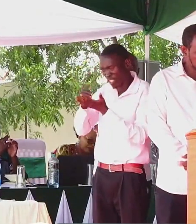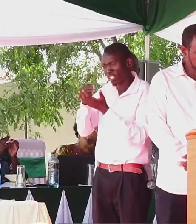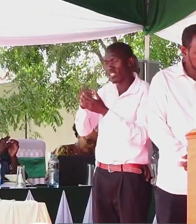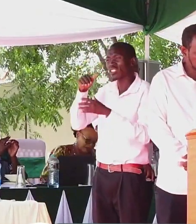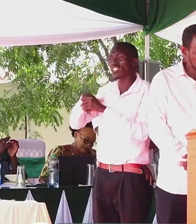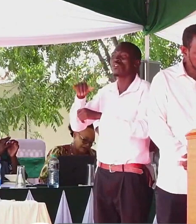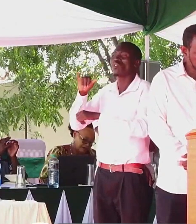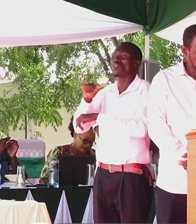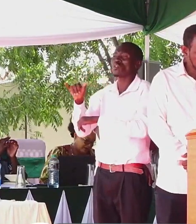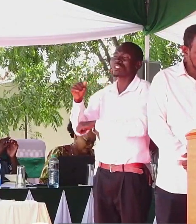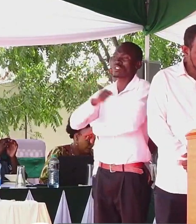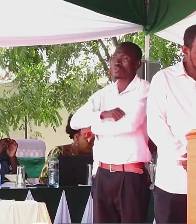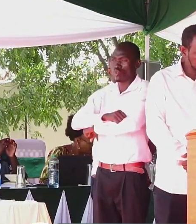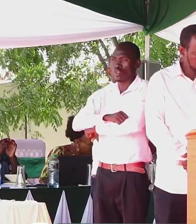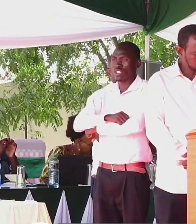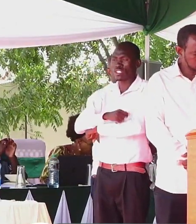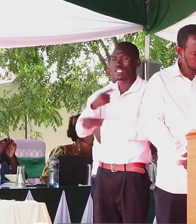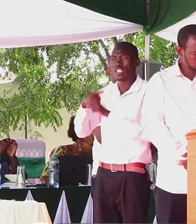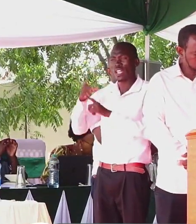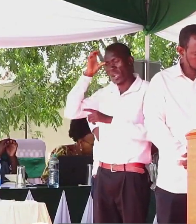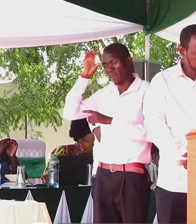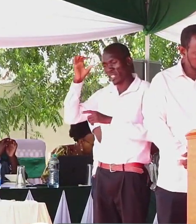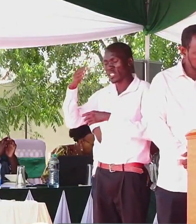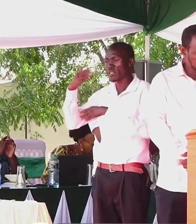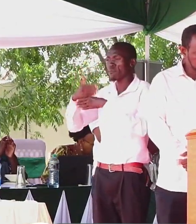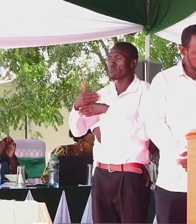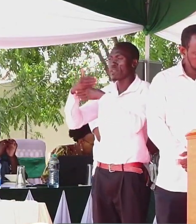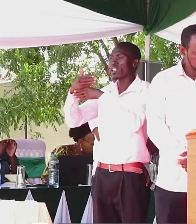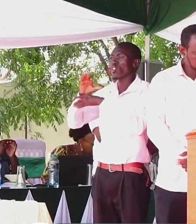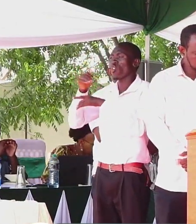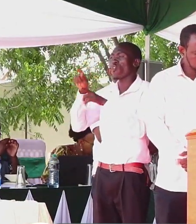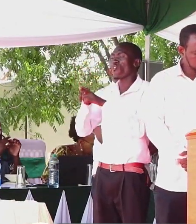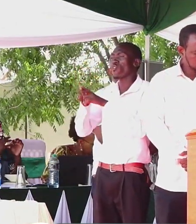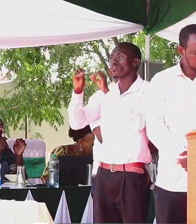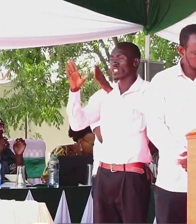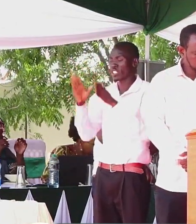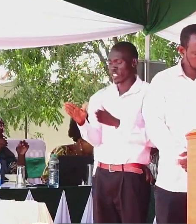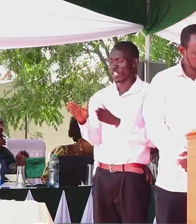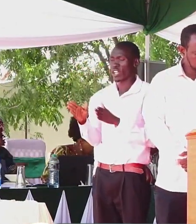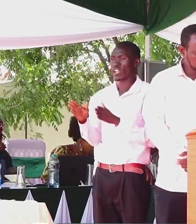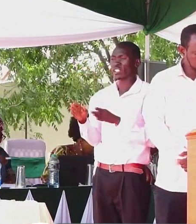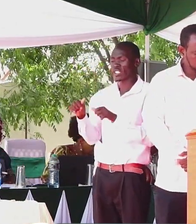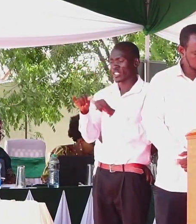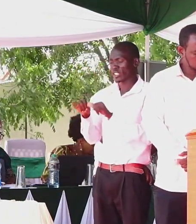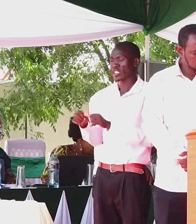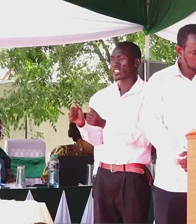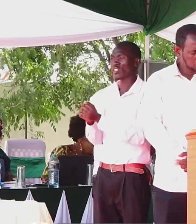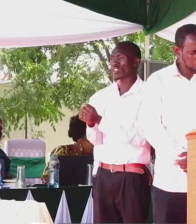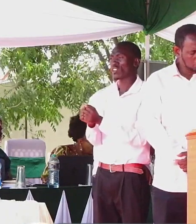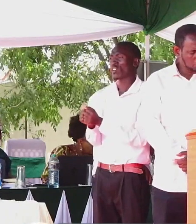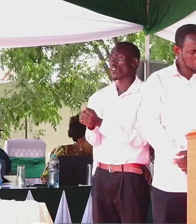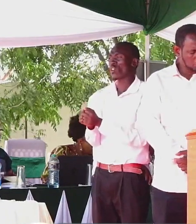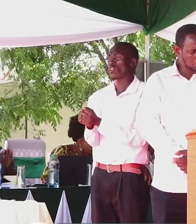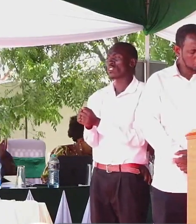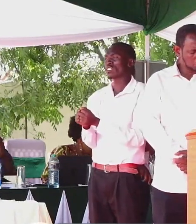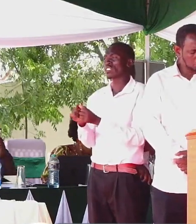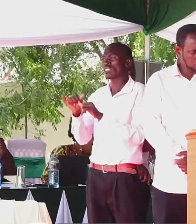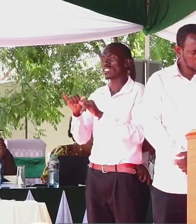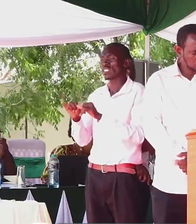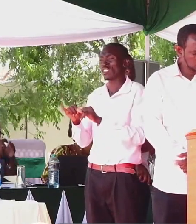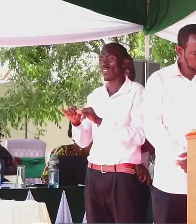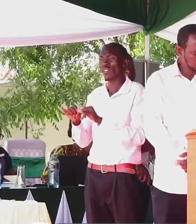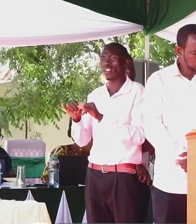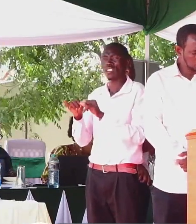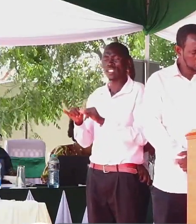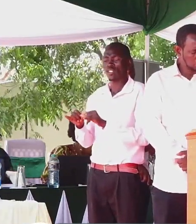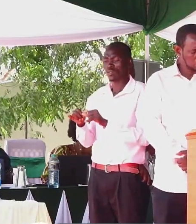schools. The capacity building, of course, of the teachers still not to